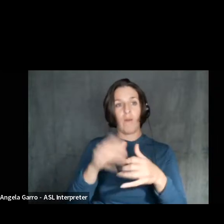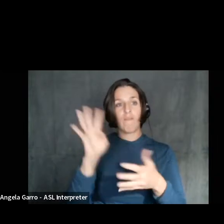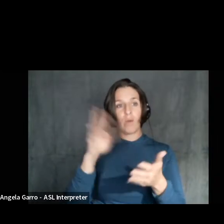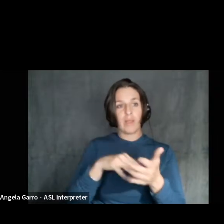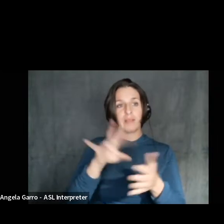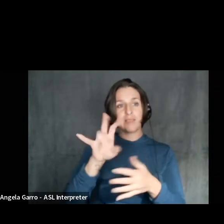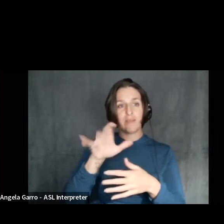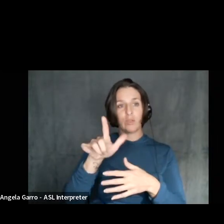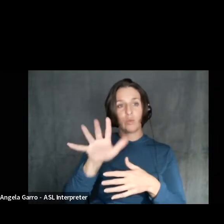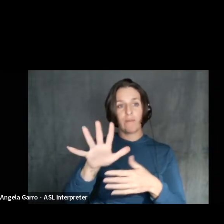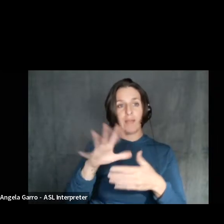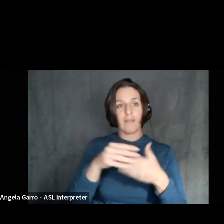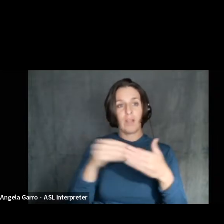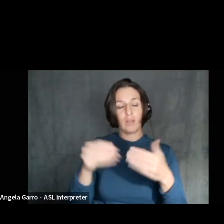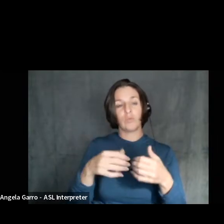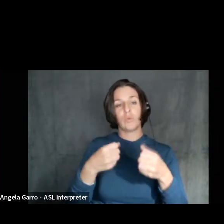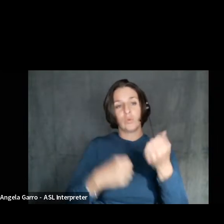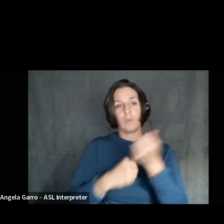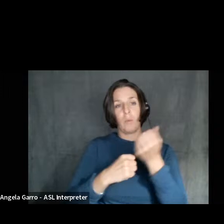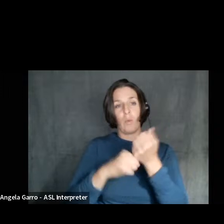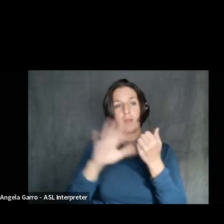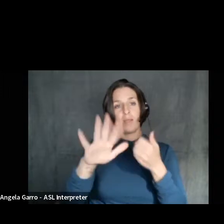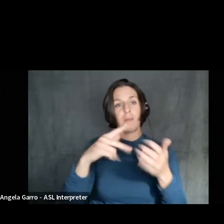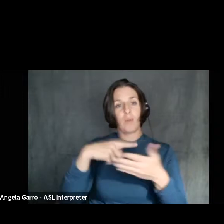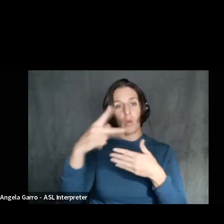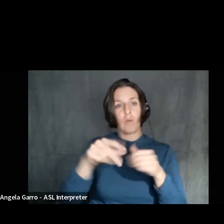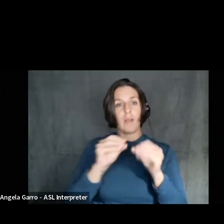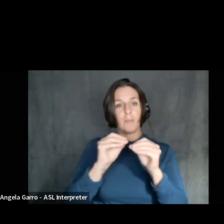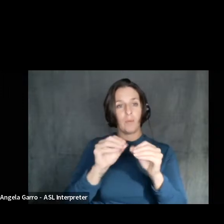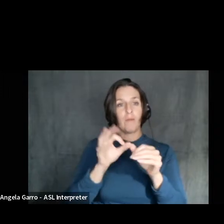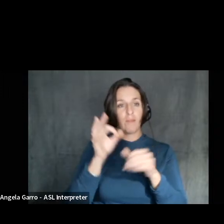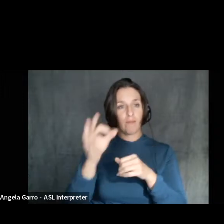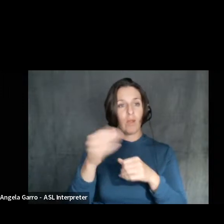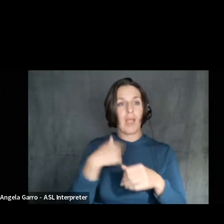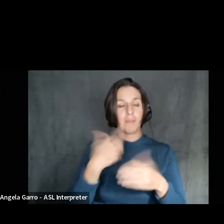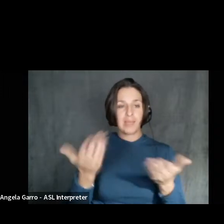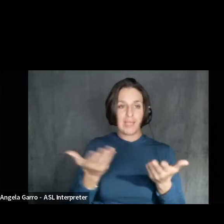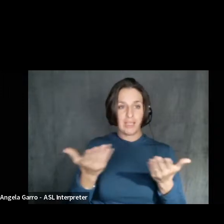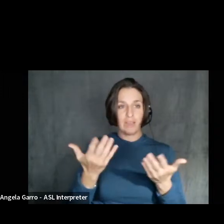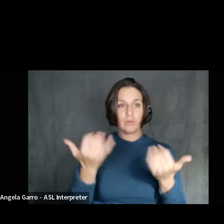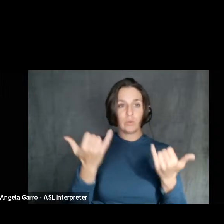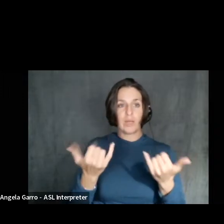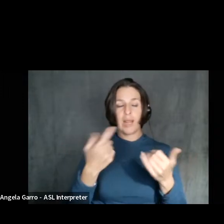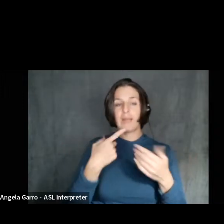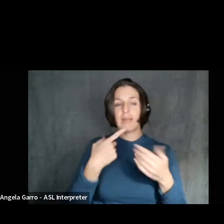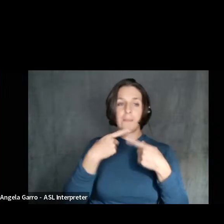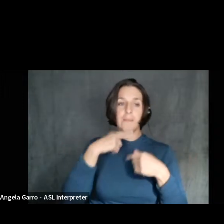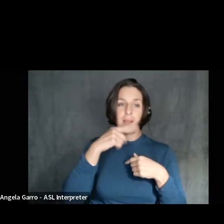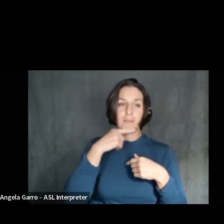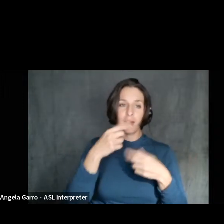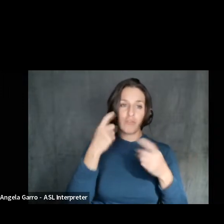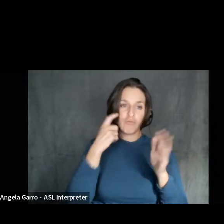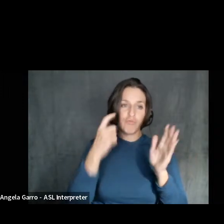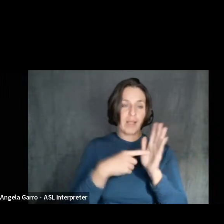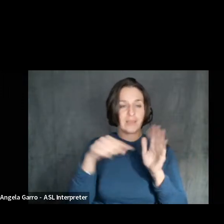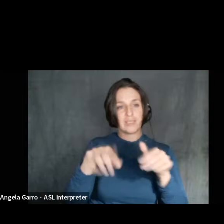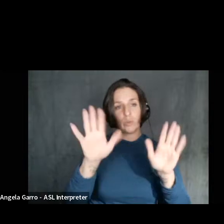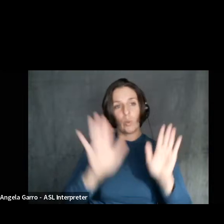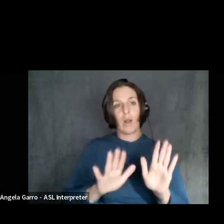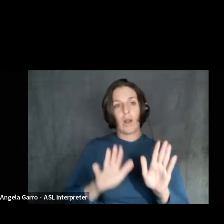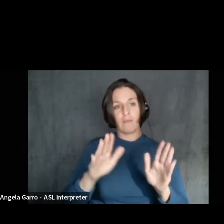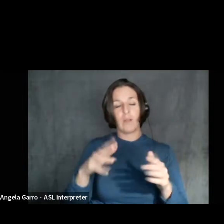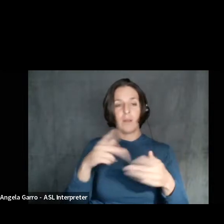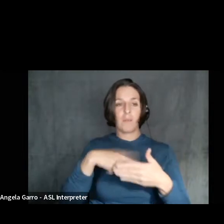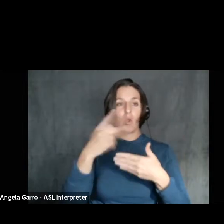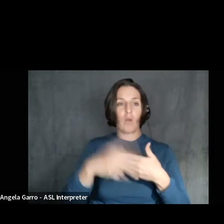$4,725 to support the program moving forward. I am here today to publicly recognize this wonderful program and provide a